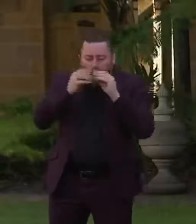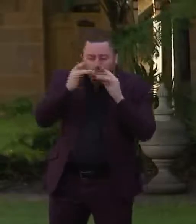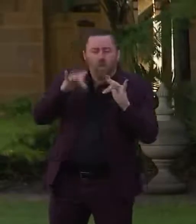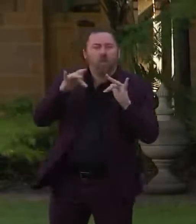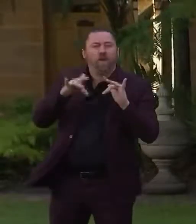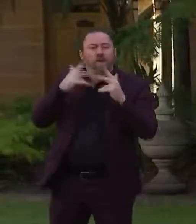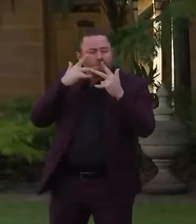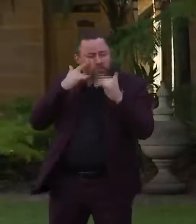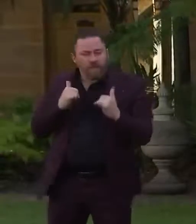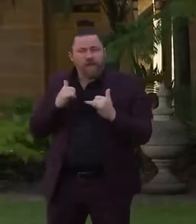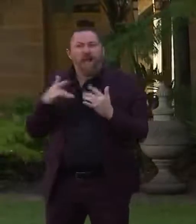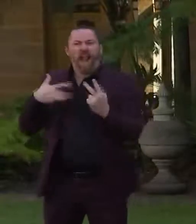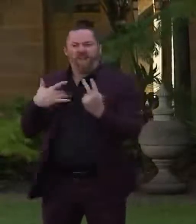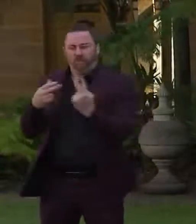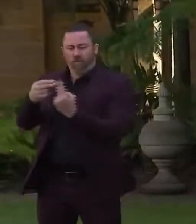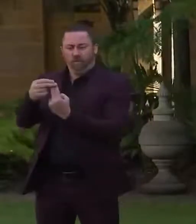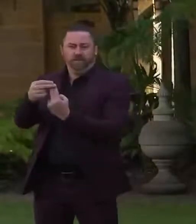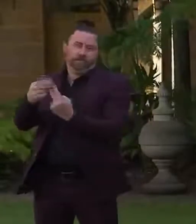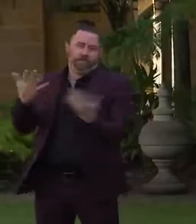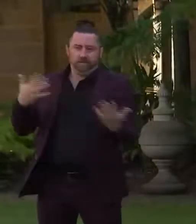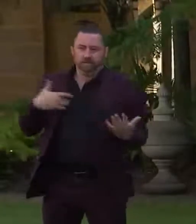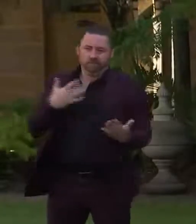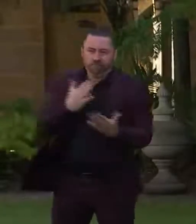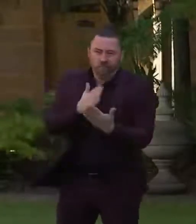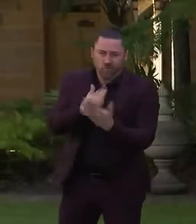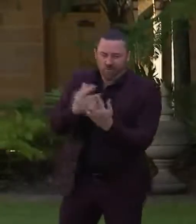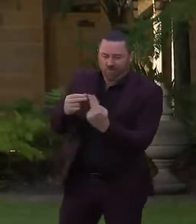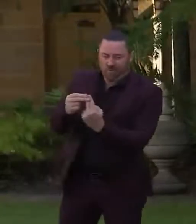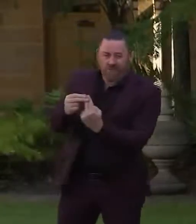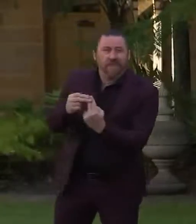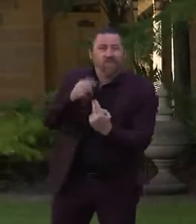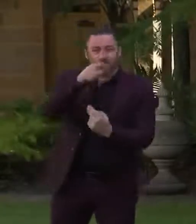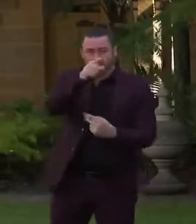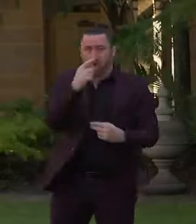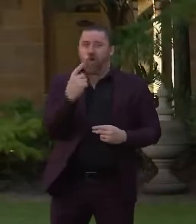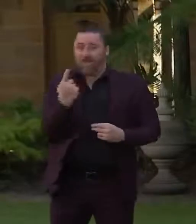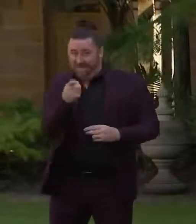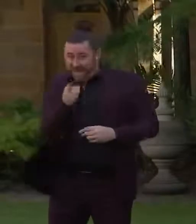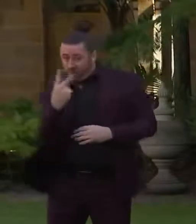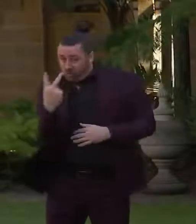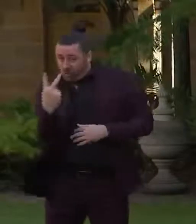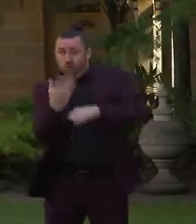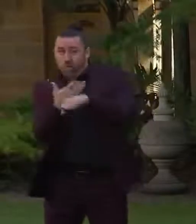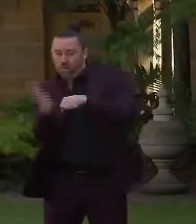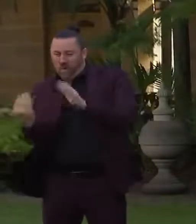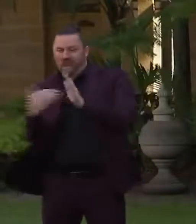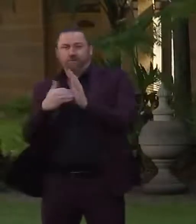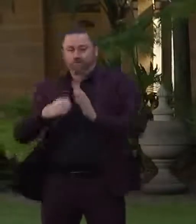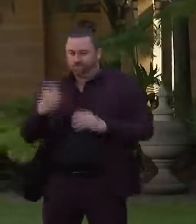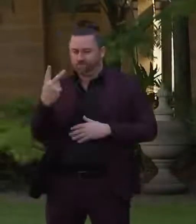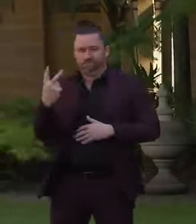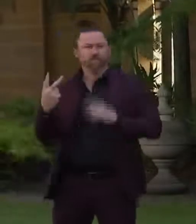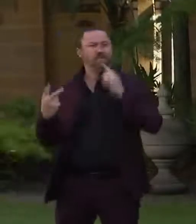nurse. I don't have their gene, but I'm sure it'll be the same. They're the 2 overnight